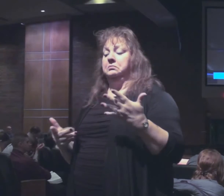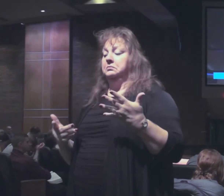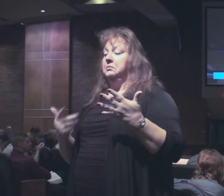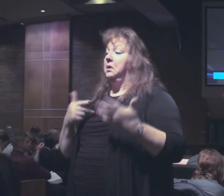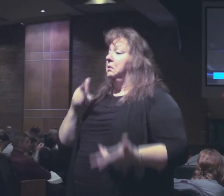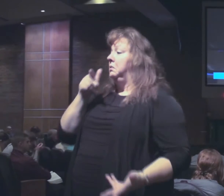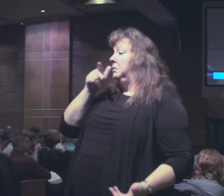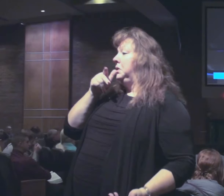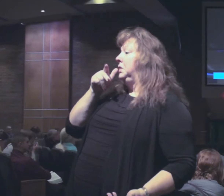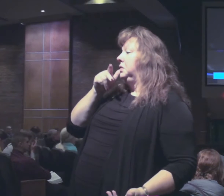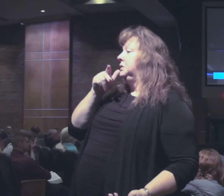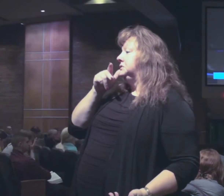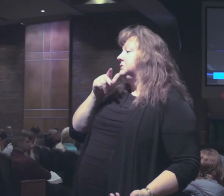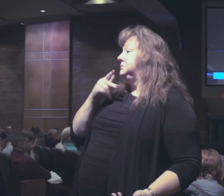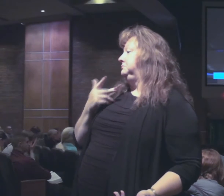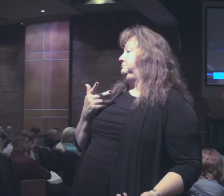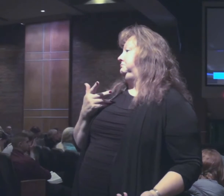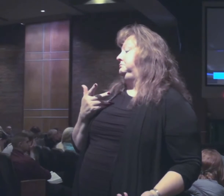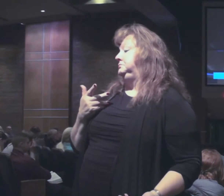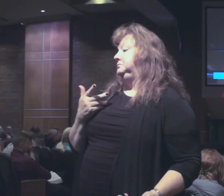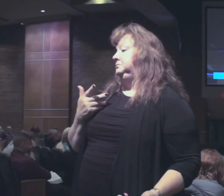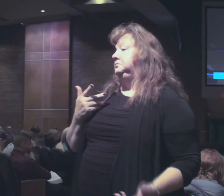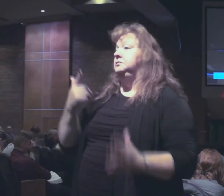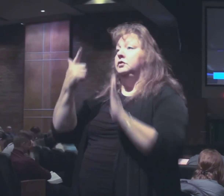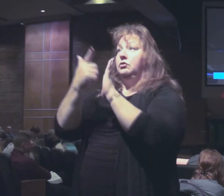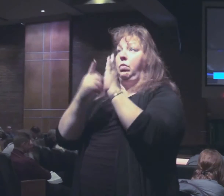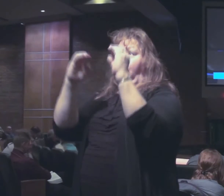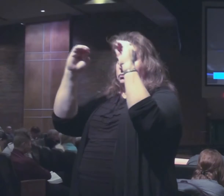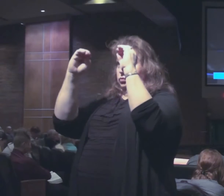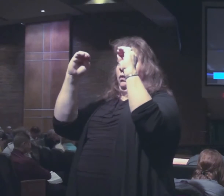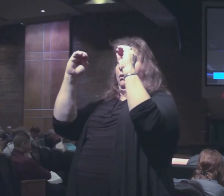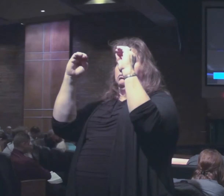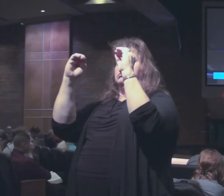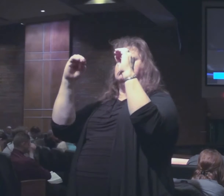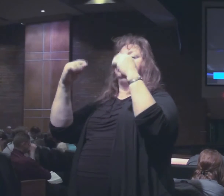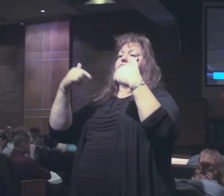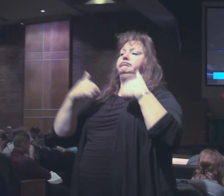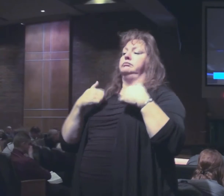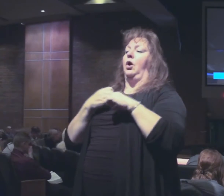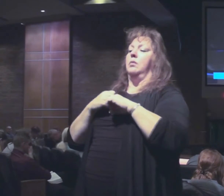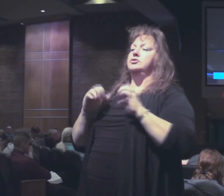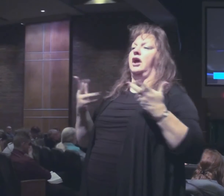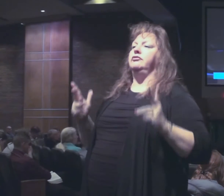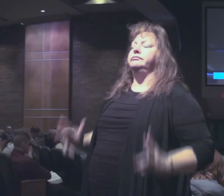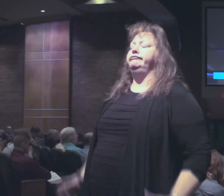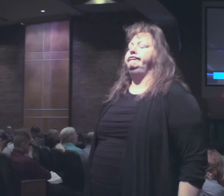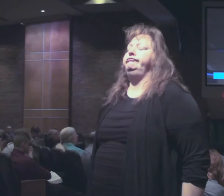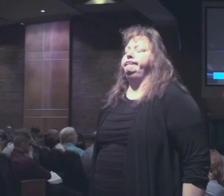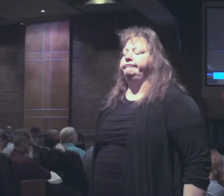we listen to the law being taught, therefore we're saved.